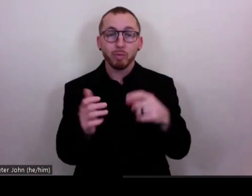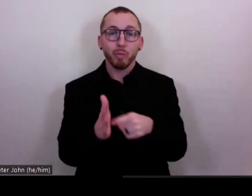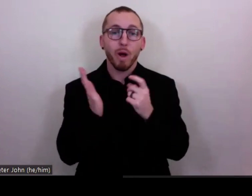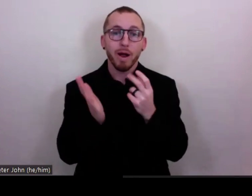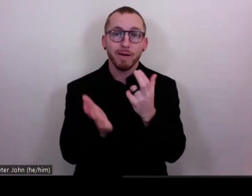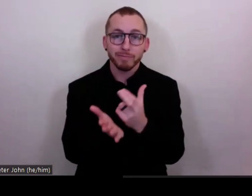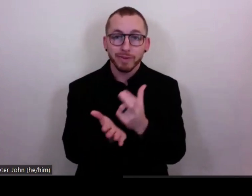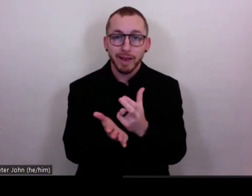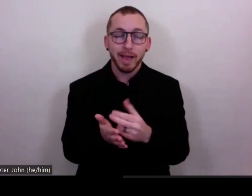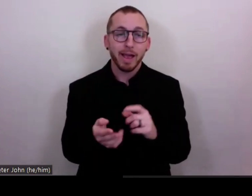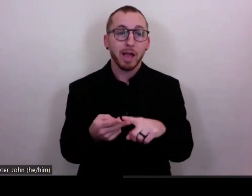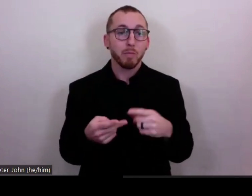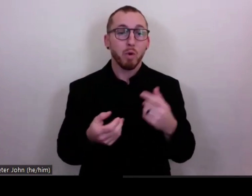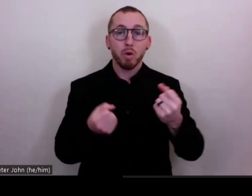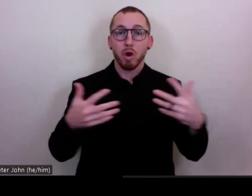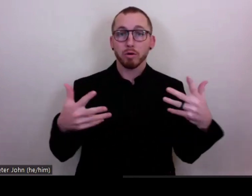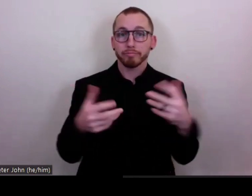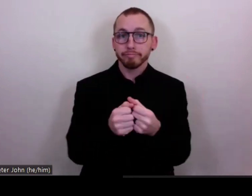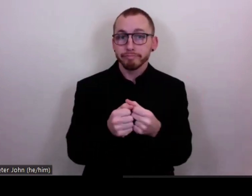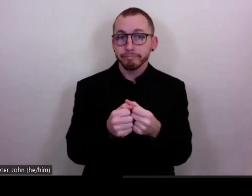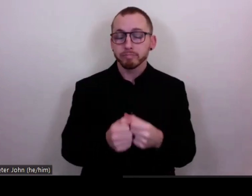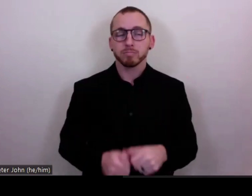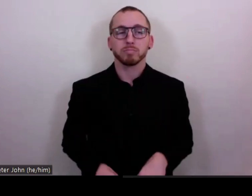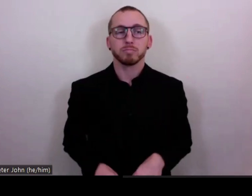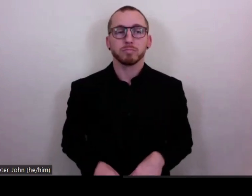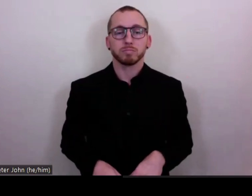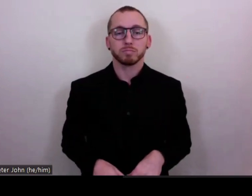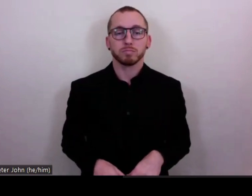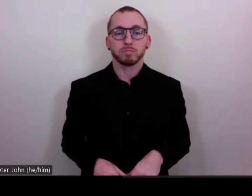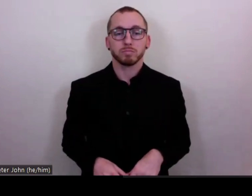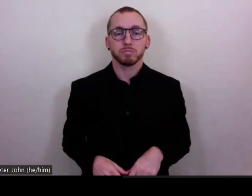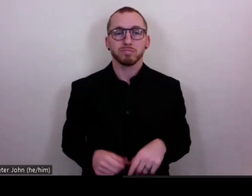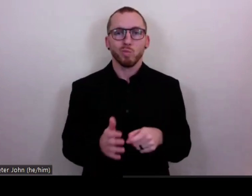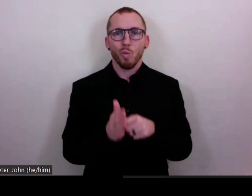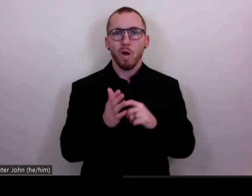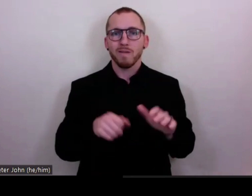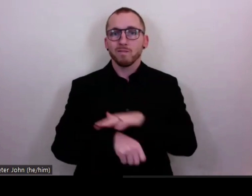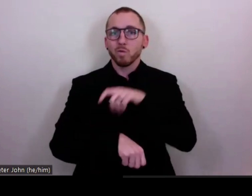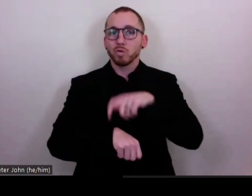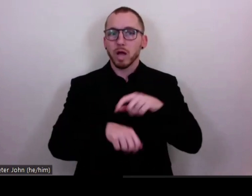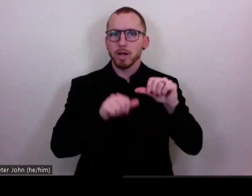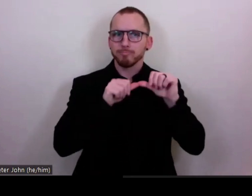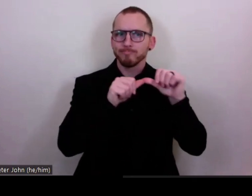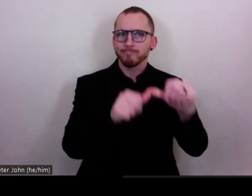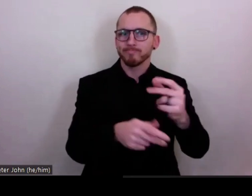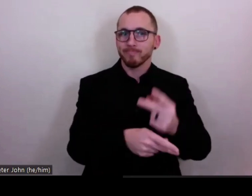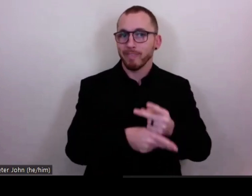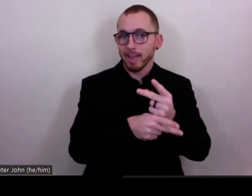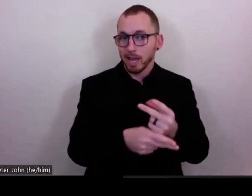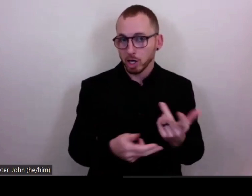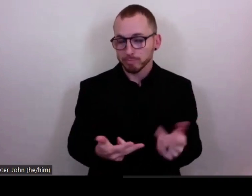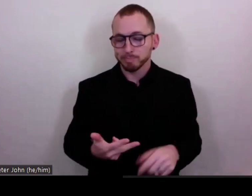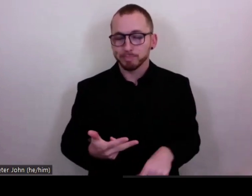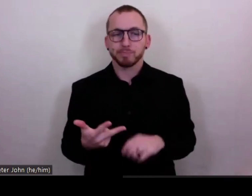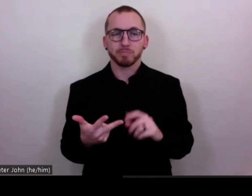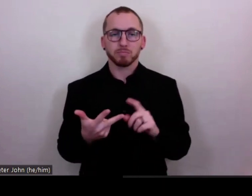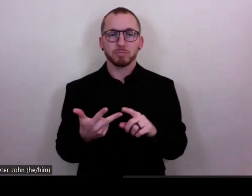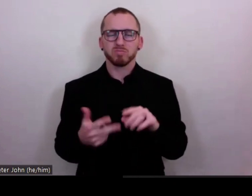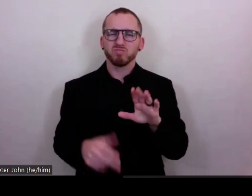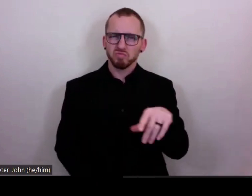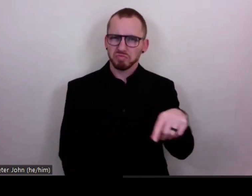vehicle accident and they need full-time, long-term care. But does